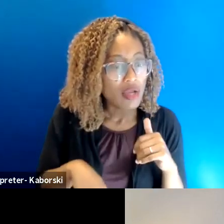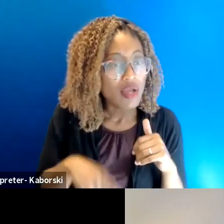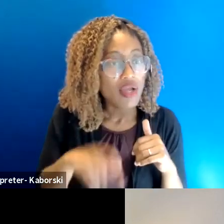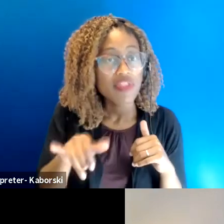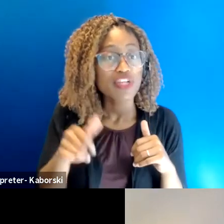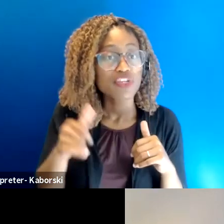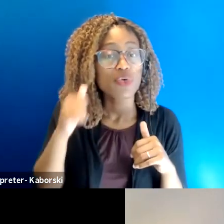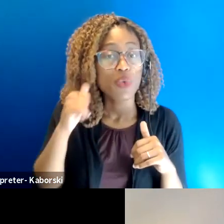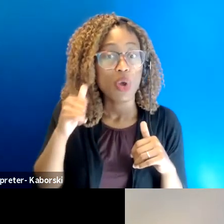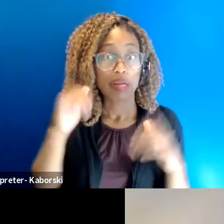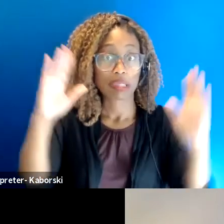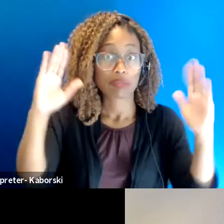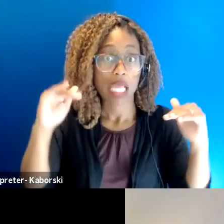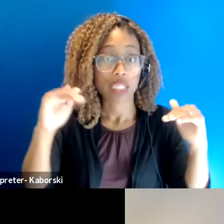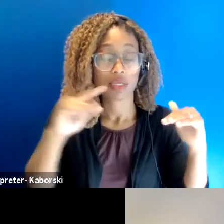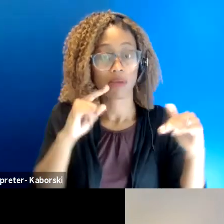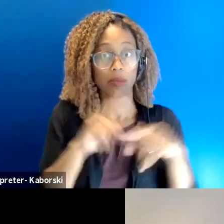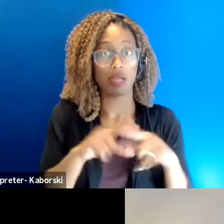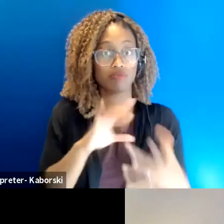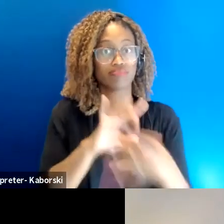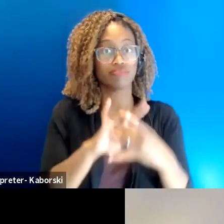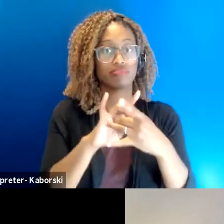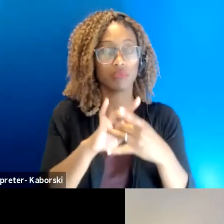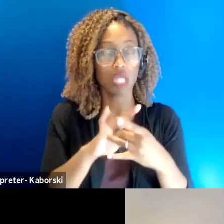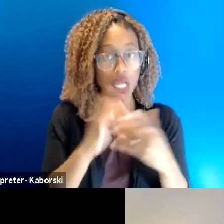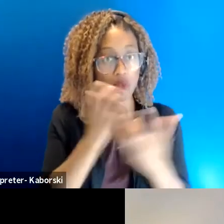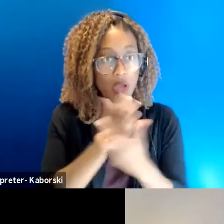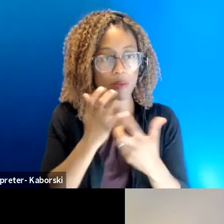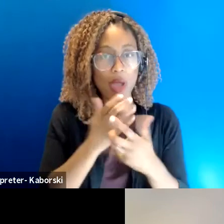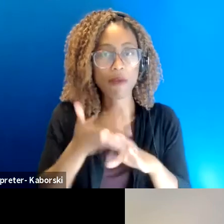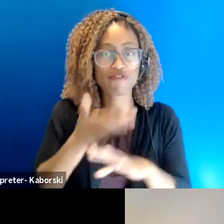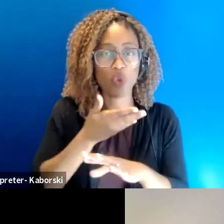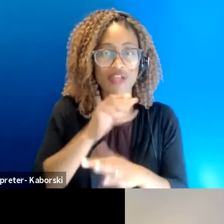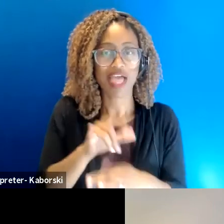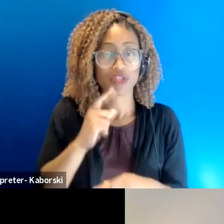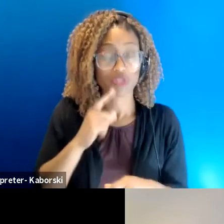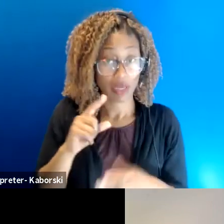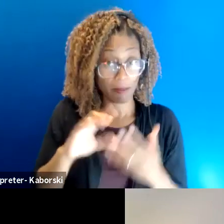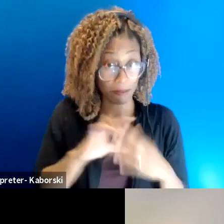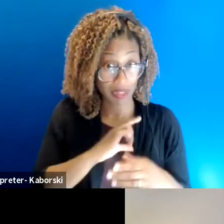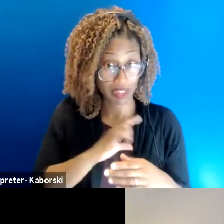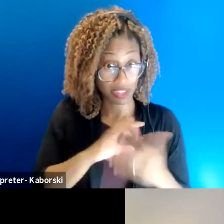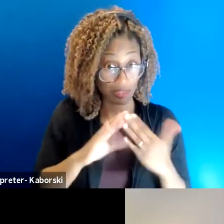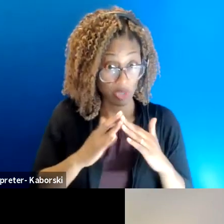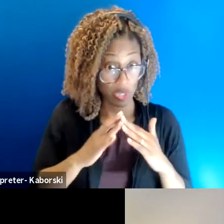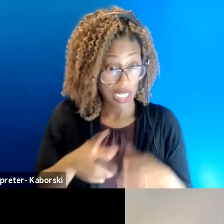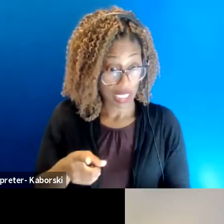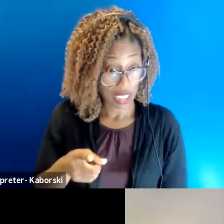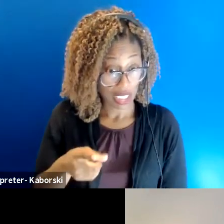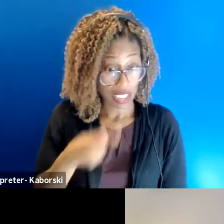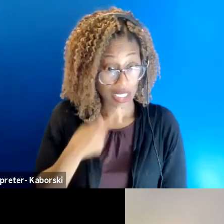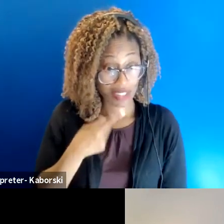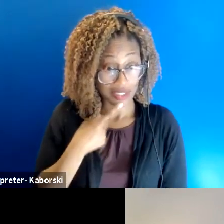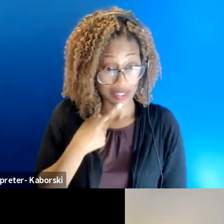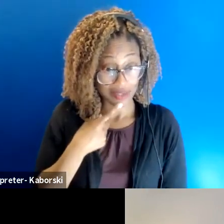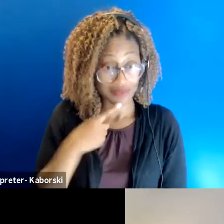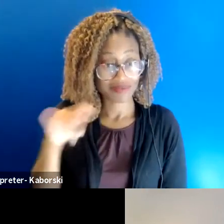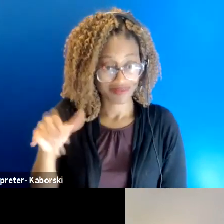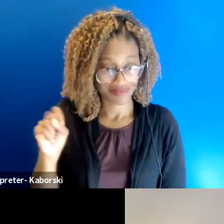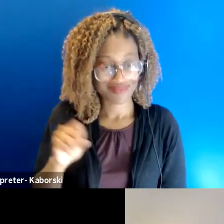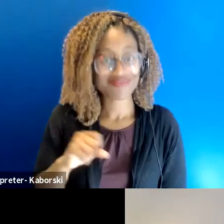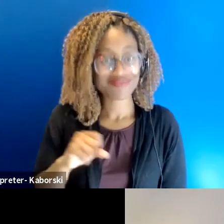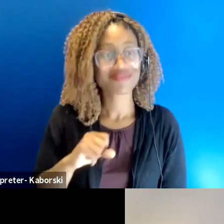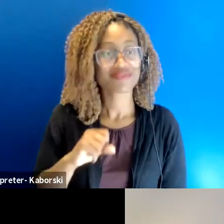weren't counting on developing. Yeah, what was the one before that? Was the police community, was it? Yes.